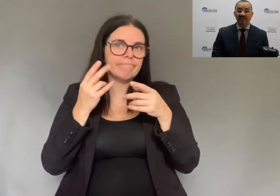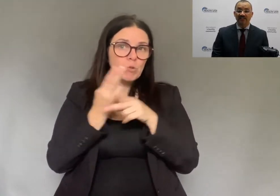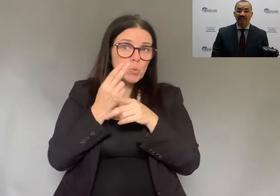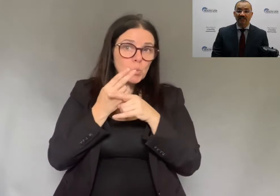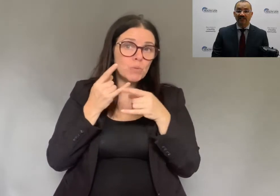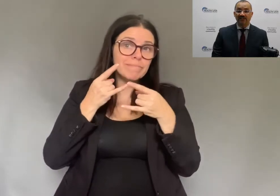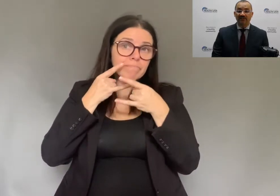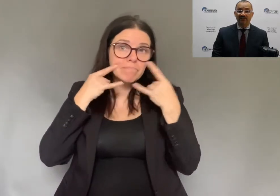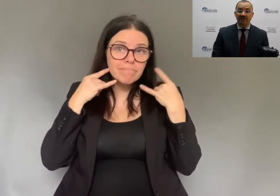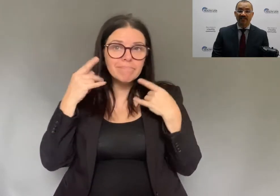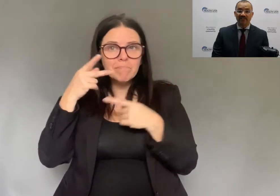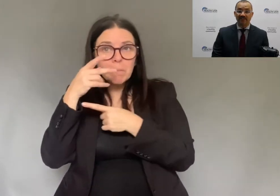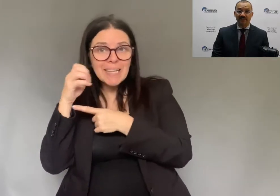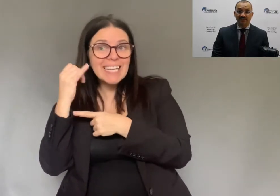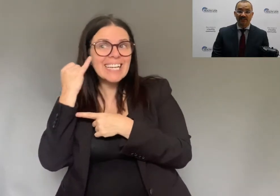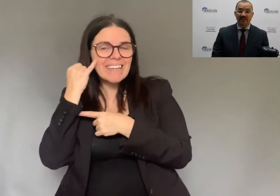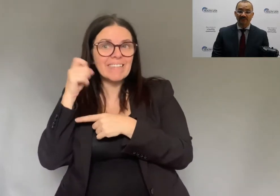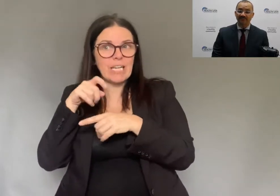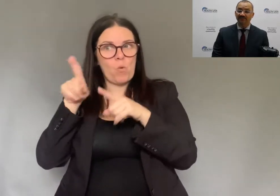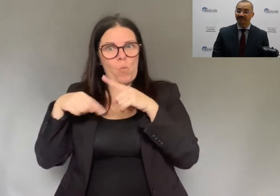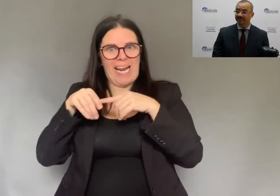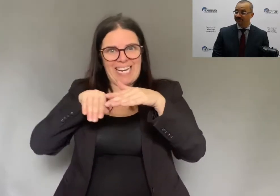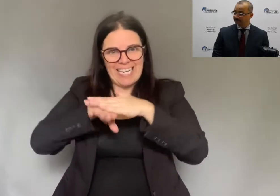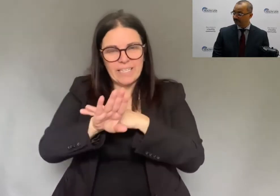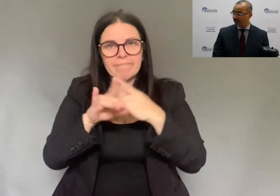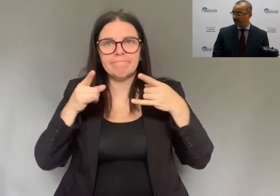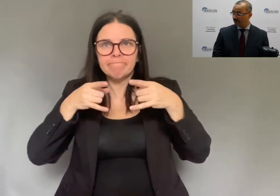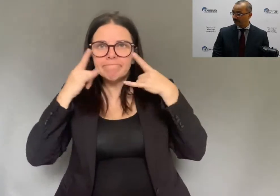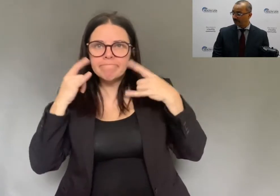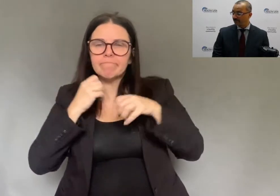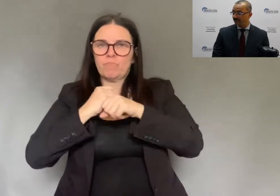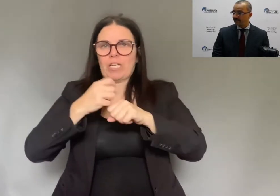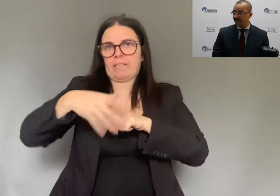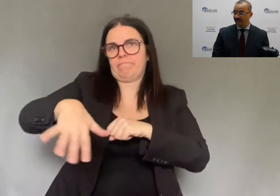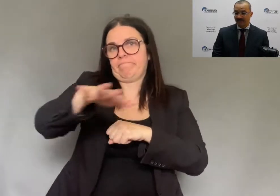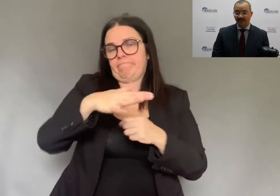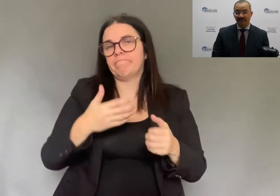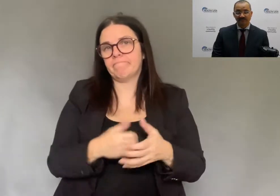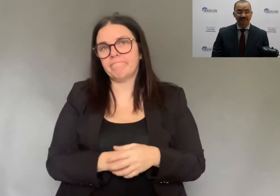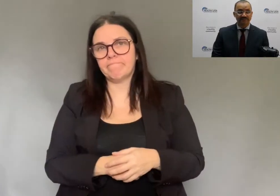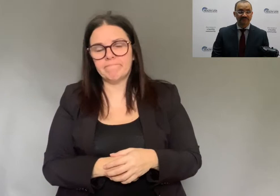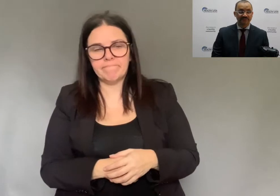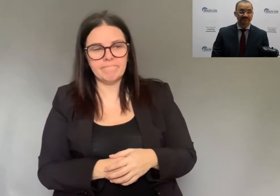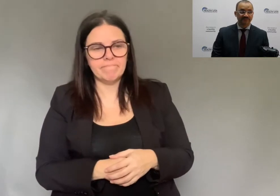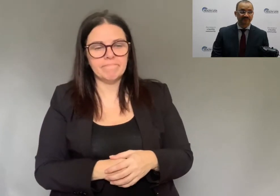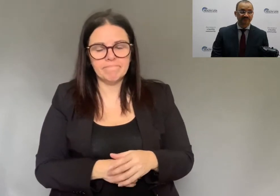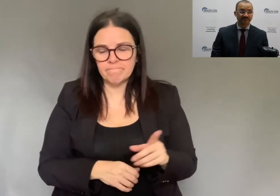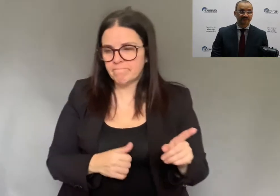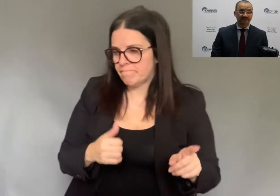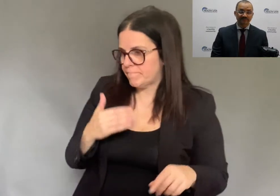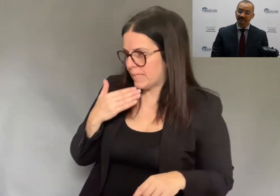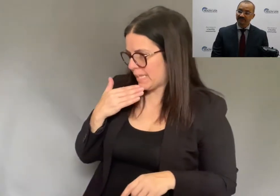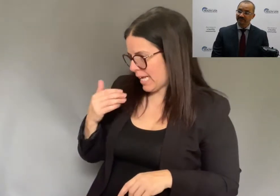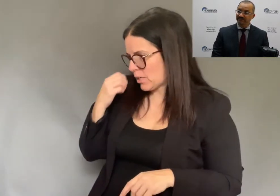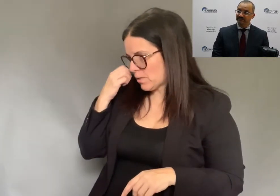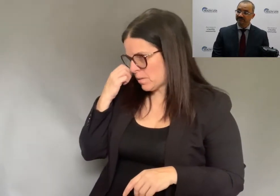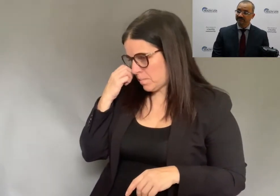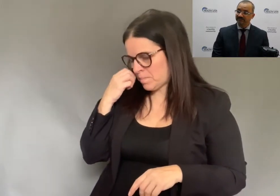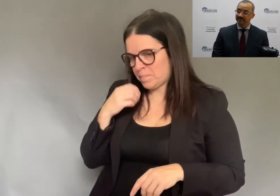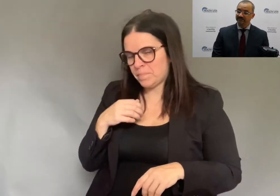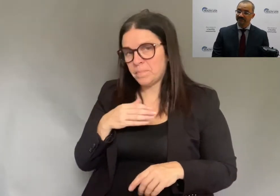needed when you're back at the facility. Thank you. Any questions from